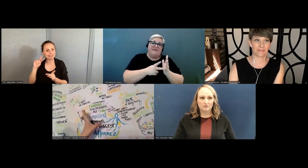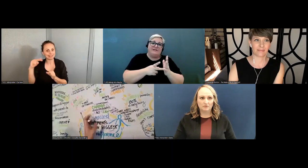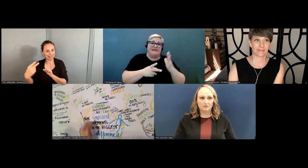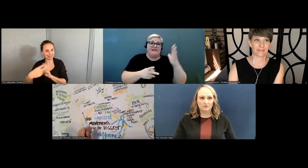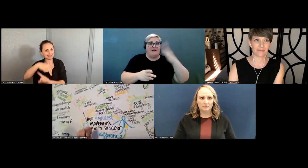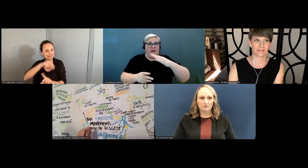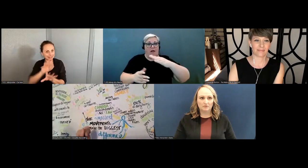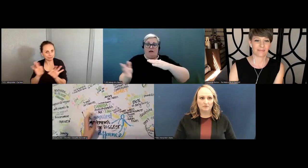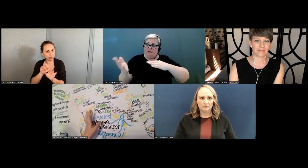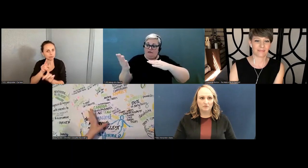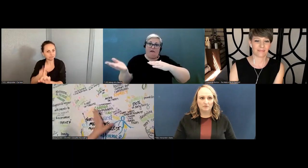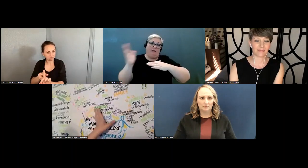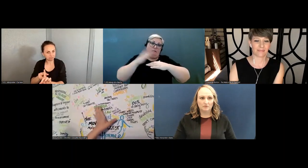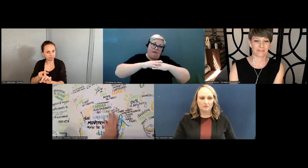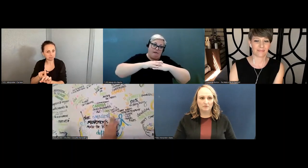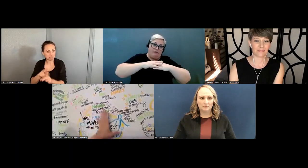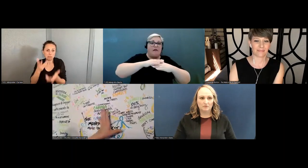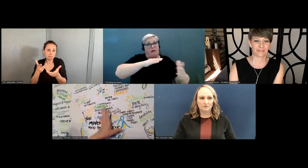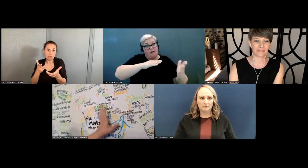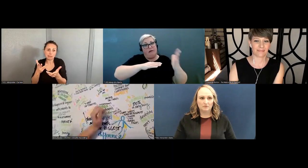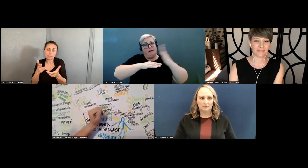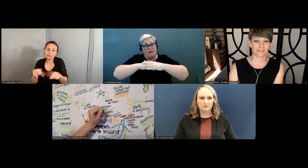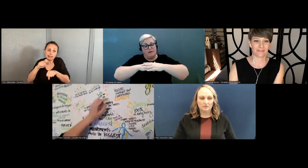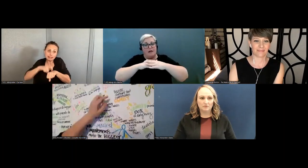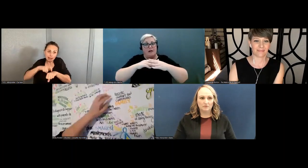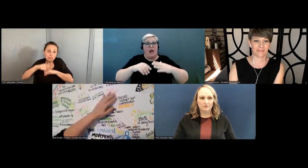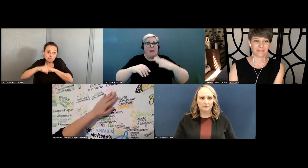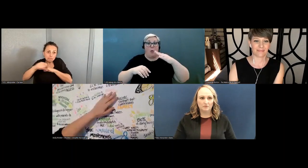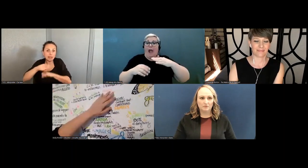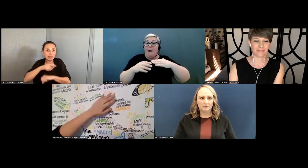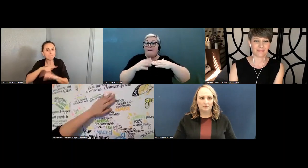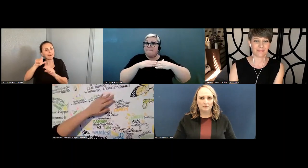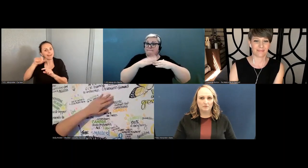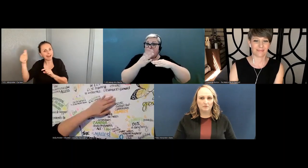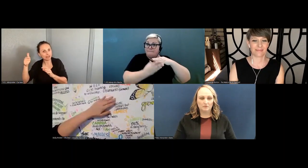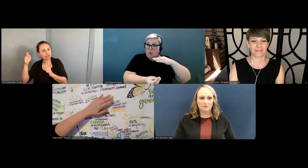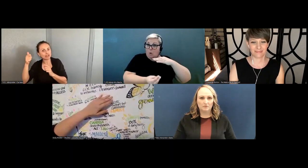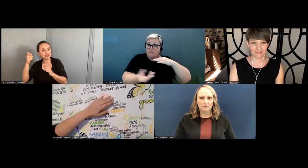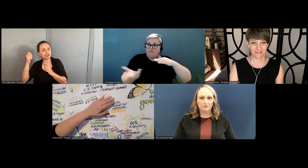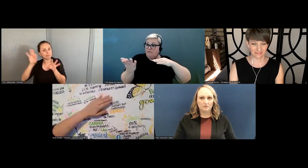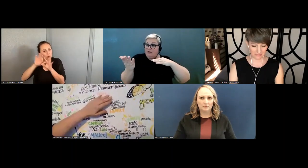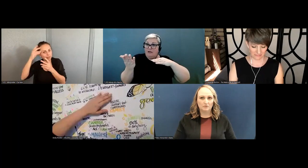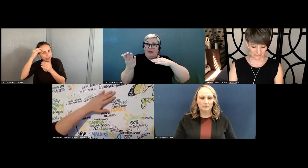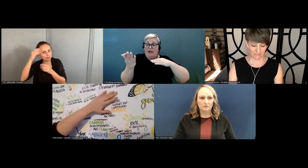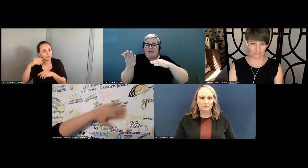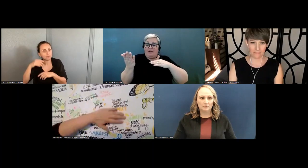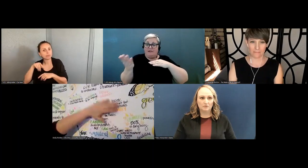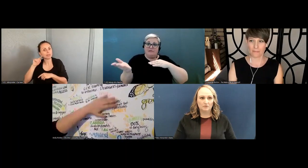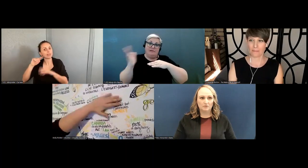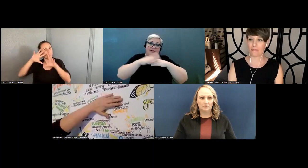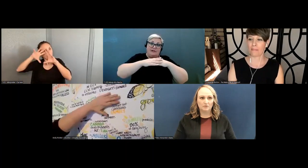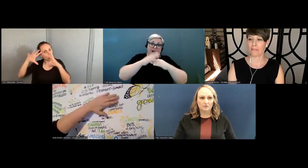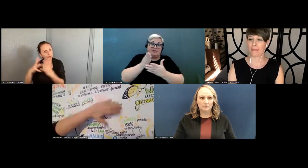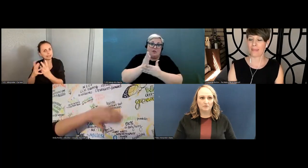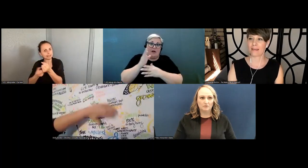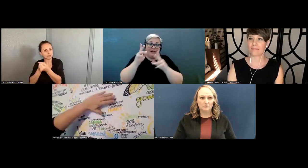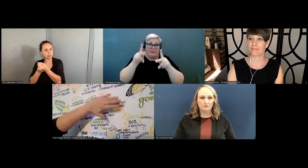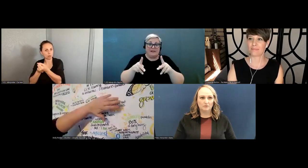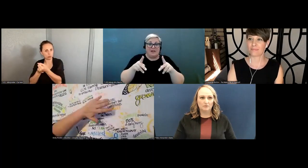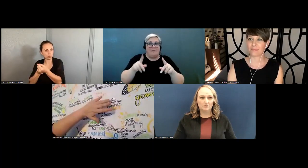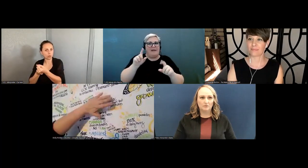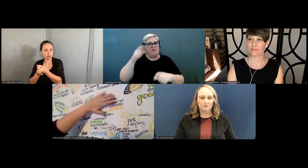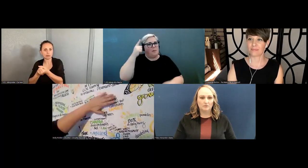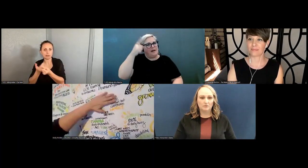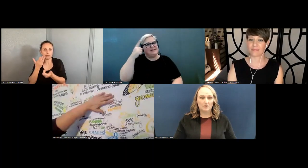lenses, which might be taking time. But one of the other considerations also needs to be this holistic support that